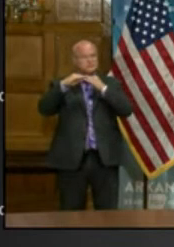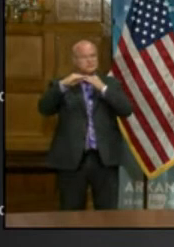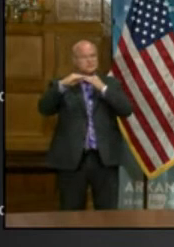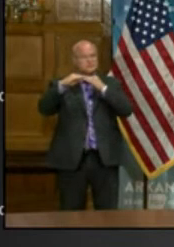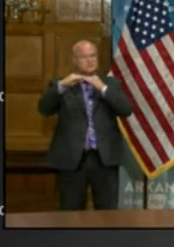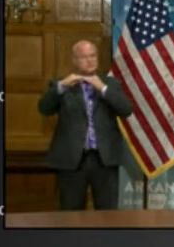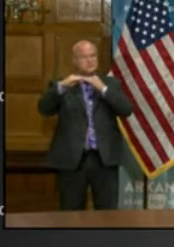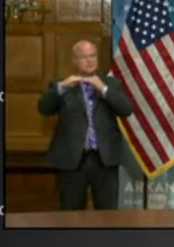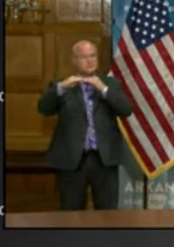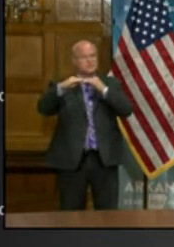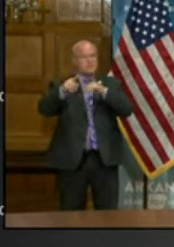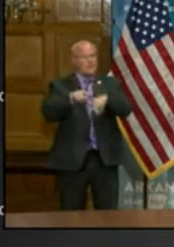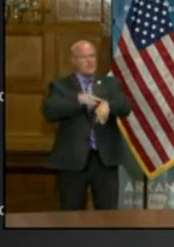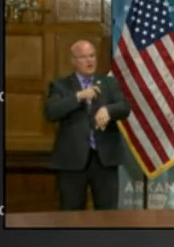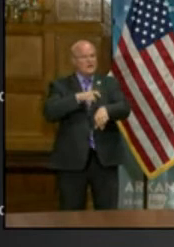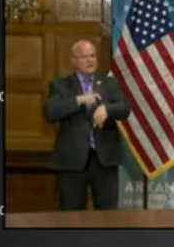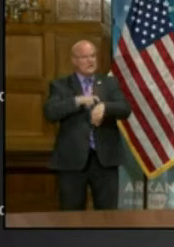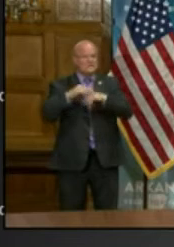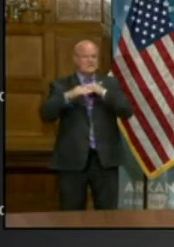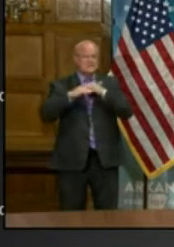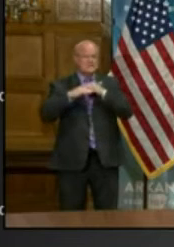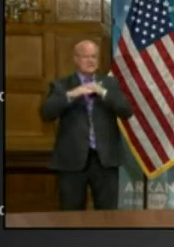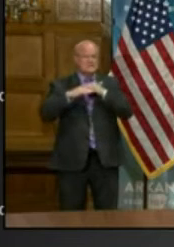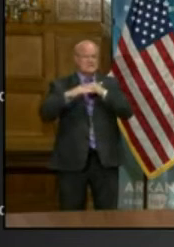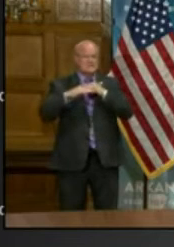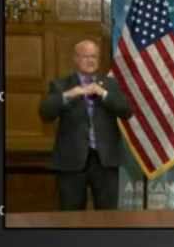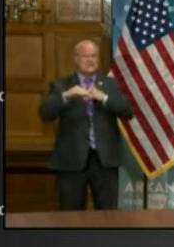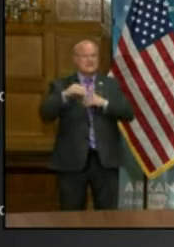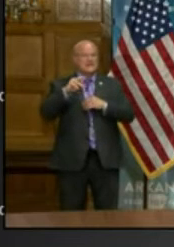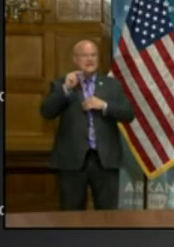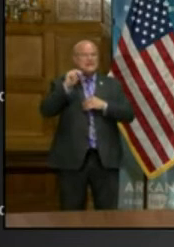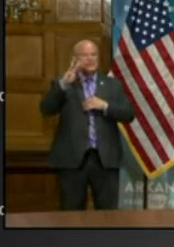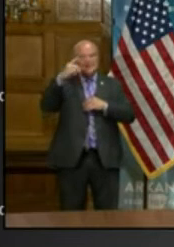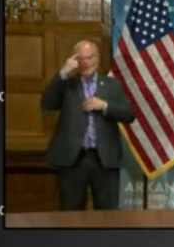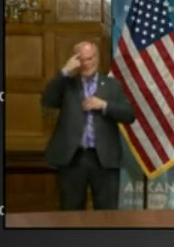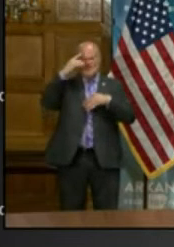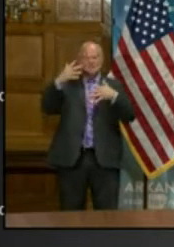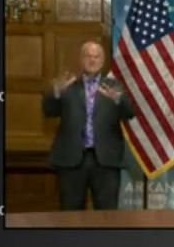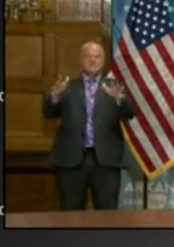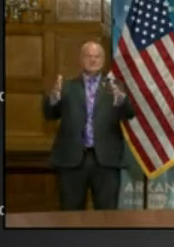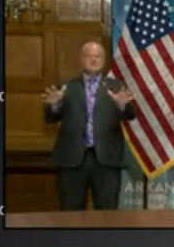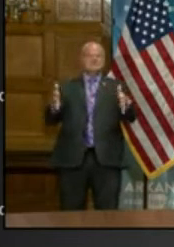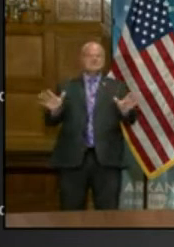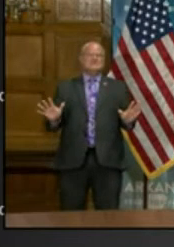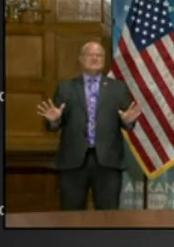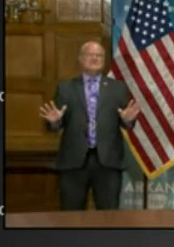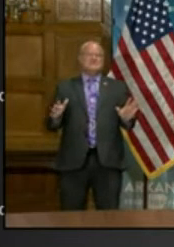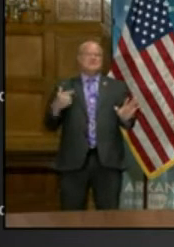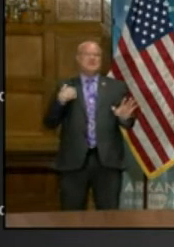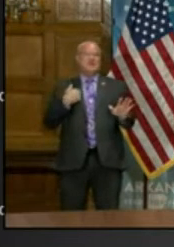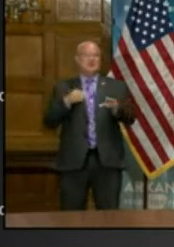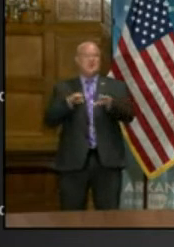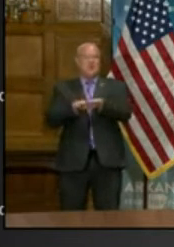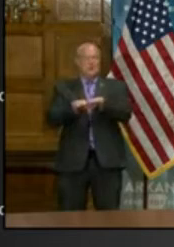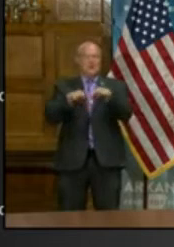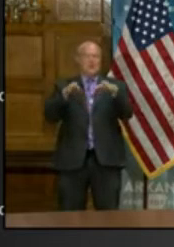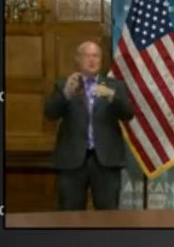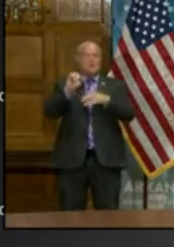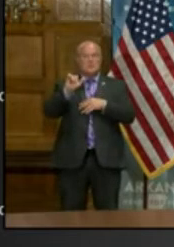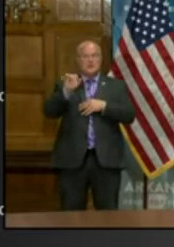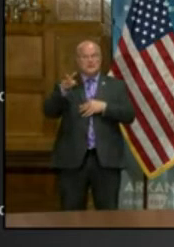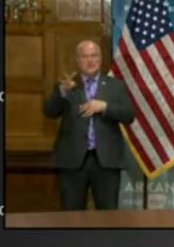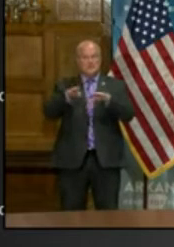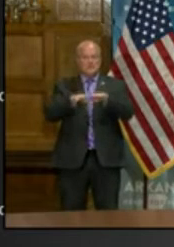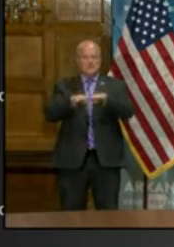in Northwest Arkansas. They were thought that they were past it all. In fact, when we opened it up on May